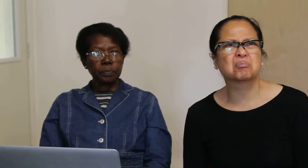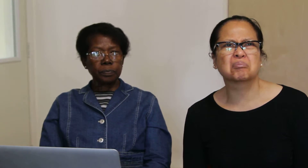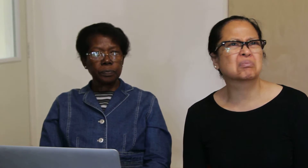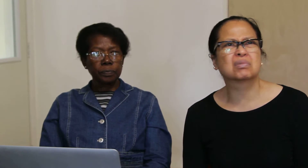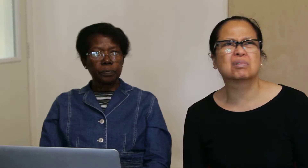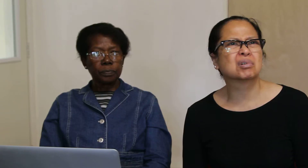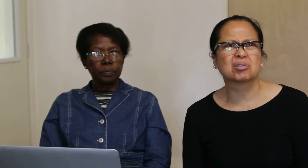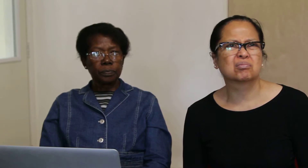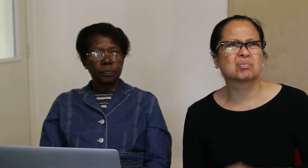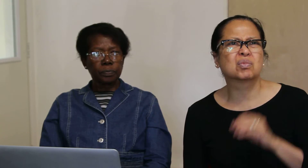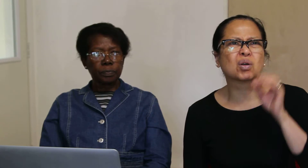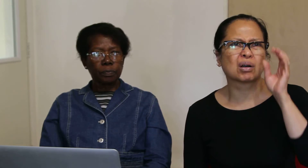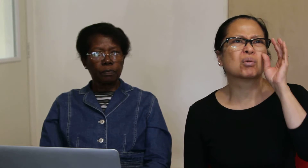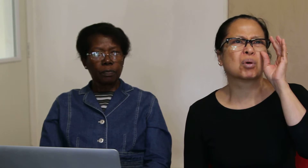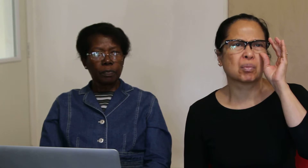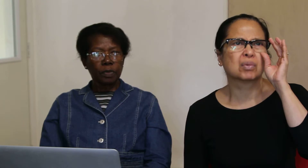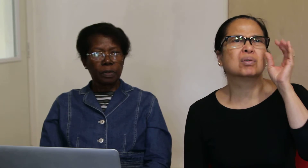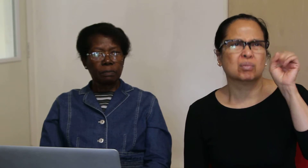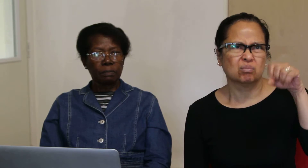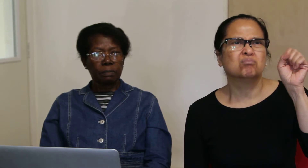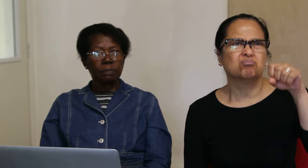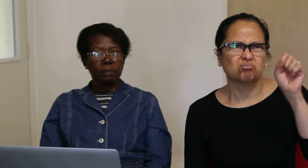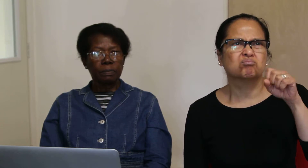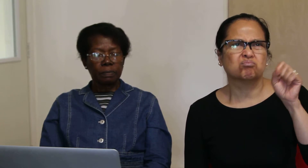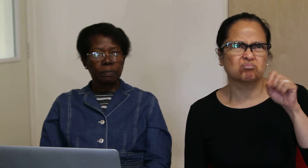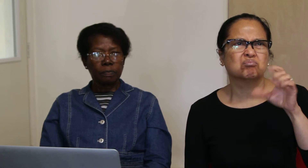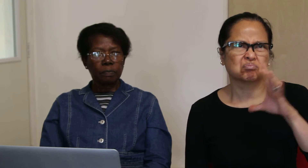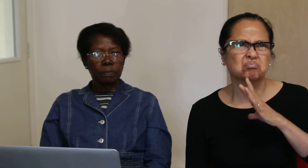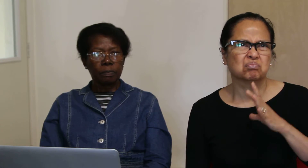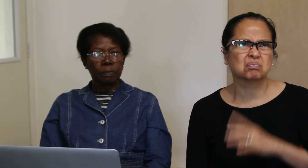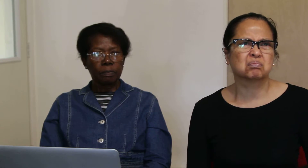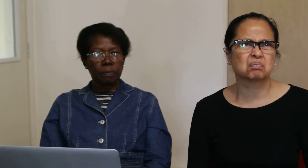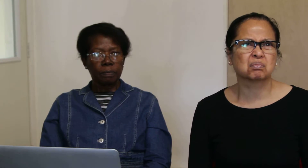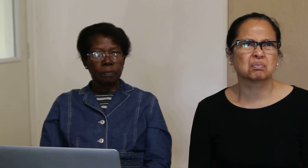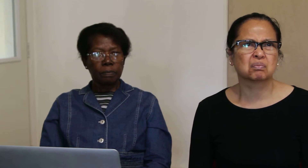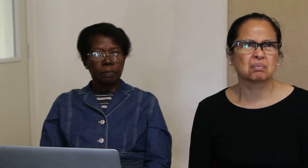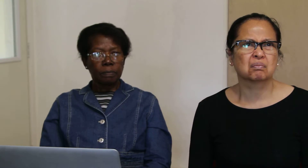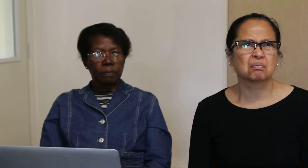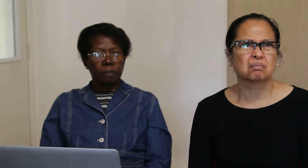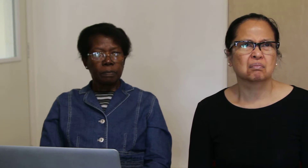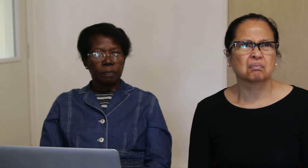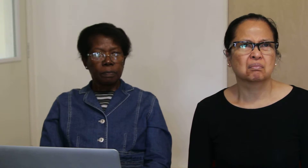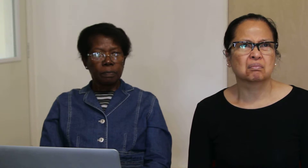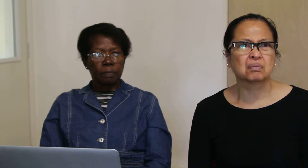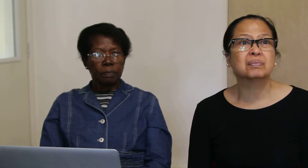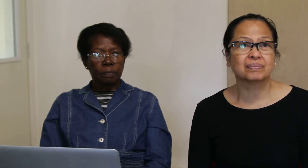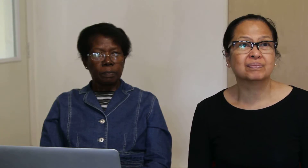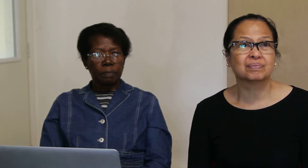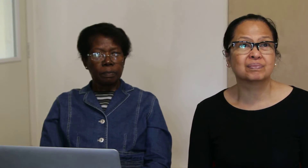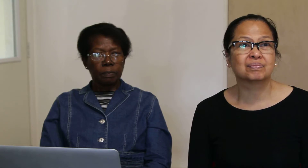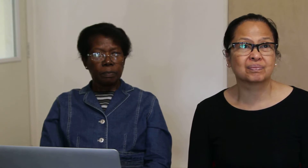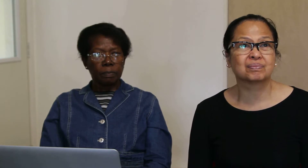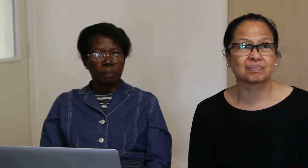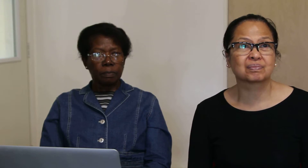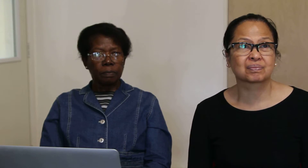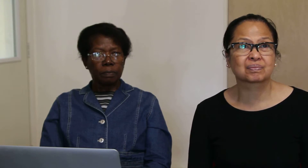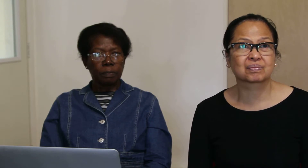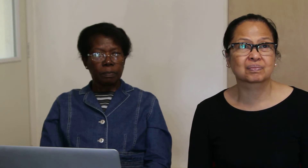have, if you can't remember the sign, it's fine. Or you can, or you just